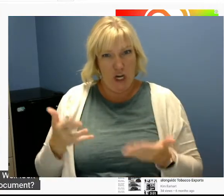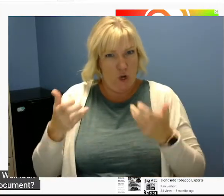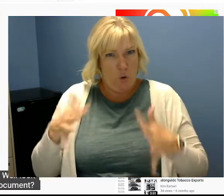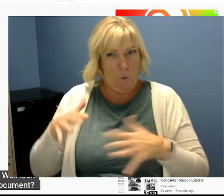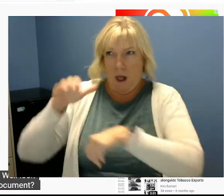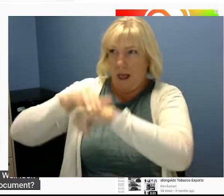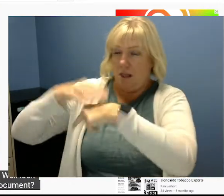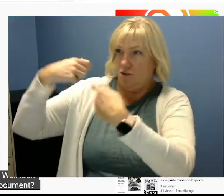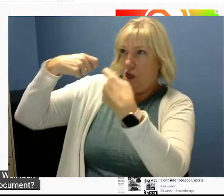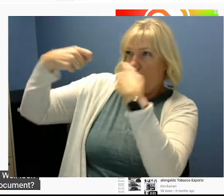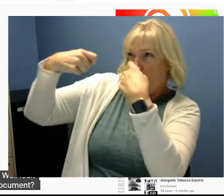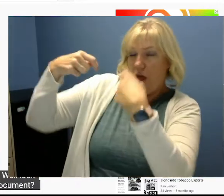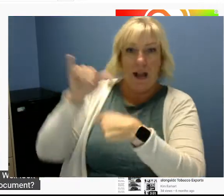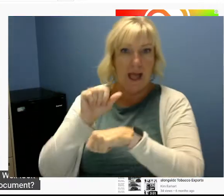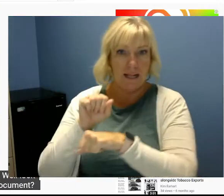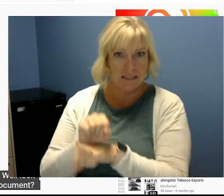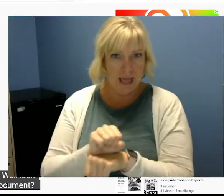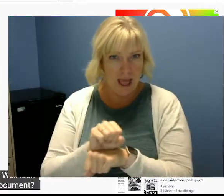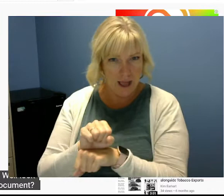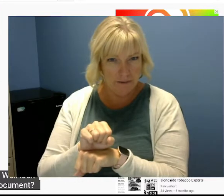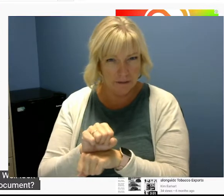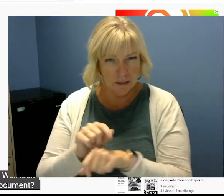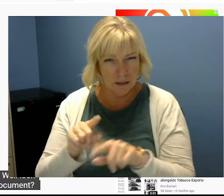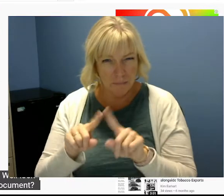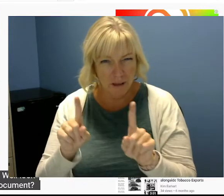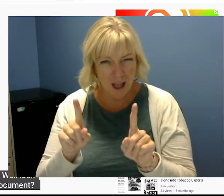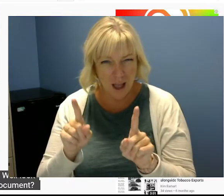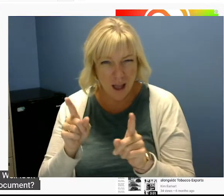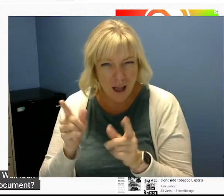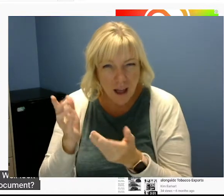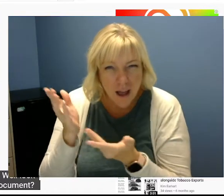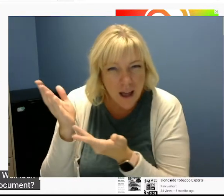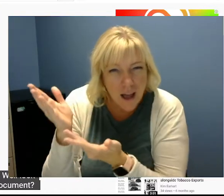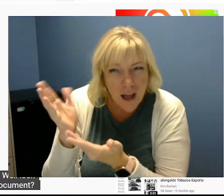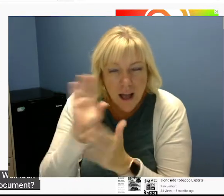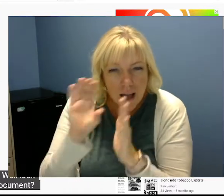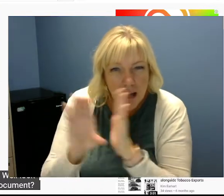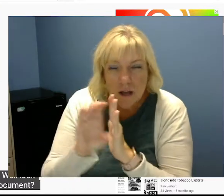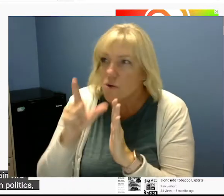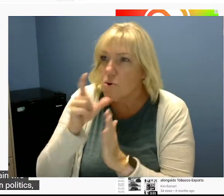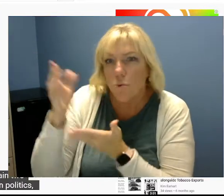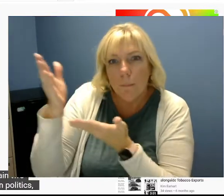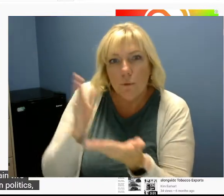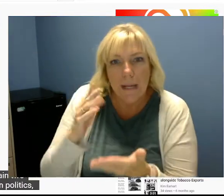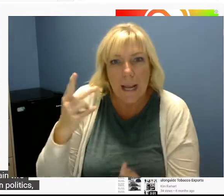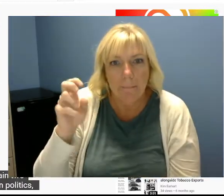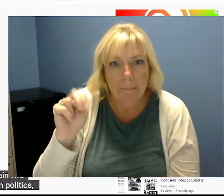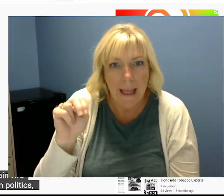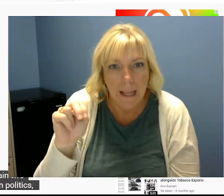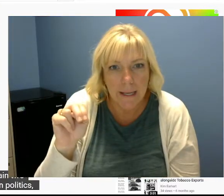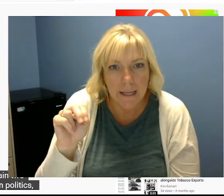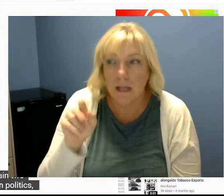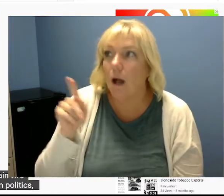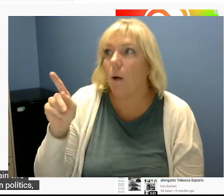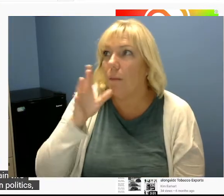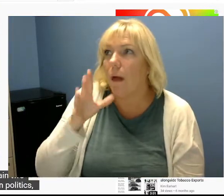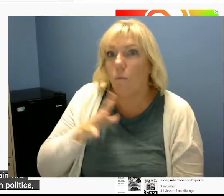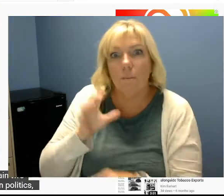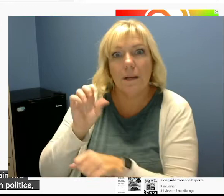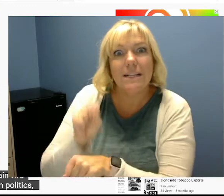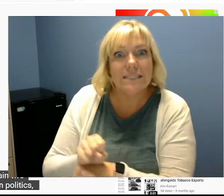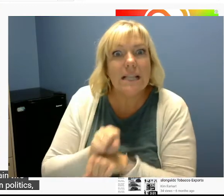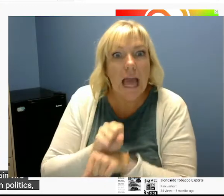like the Daughters of Liberty poem said? Well, look who's bringing you the pen to sign that document. Oh, right,